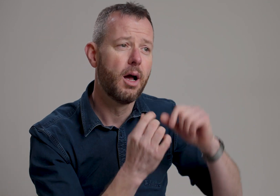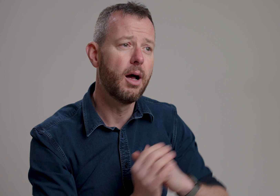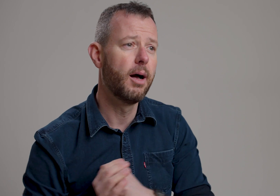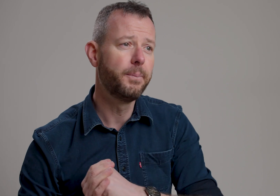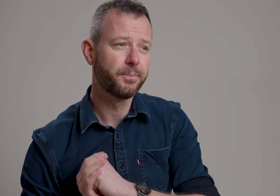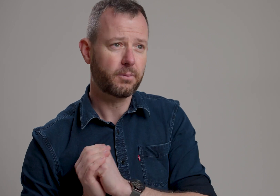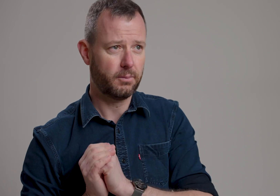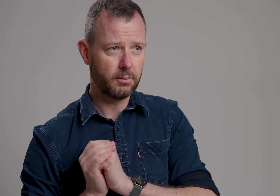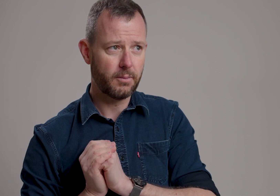phone.